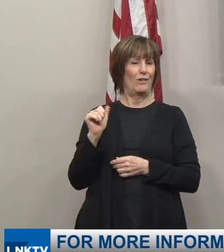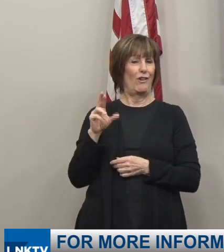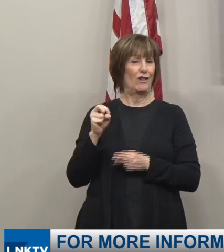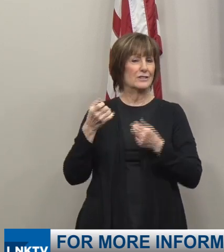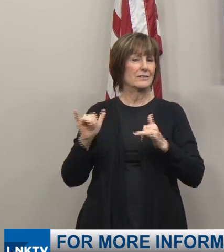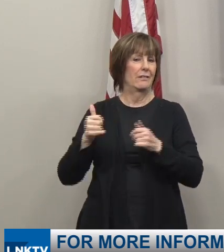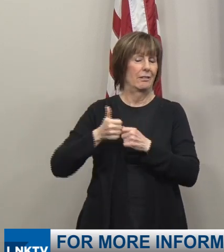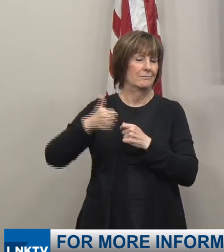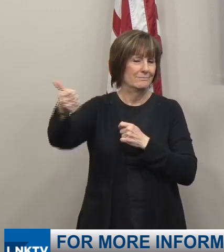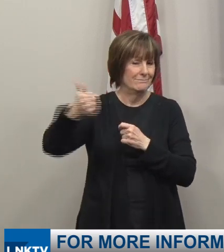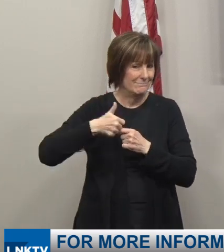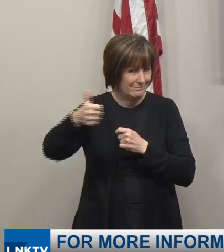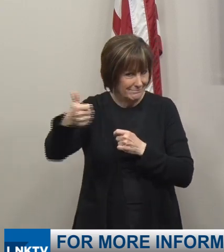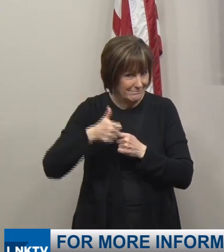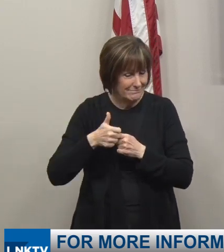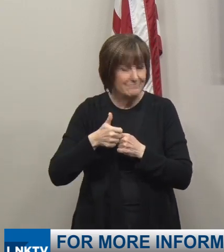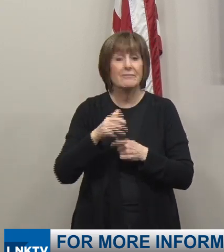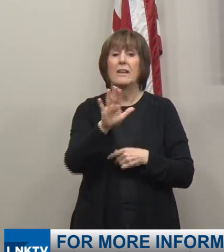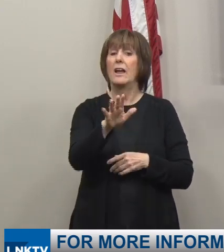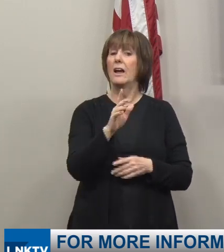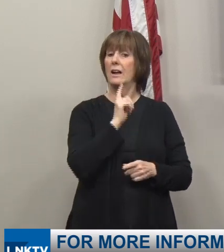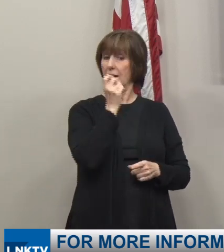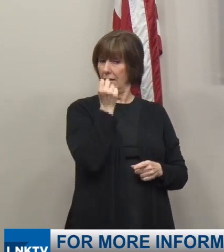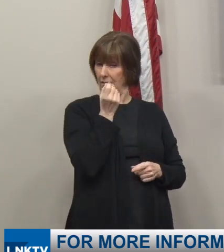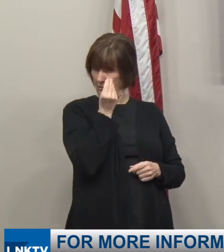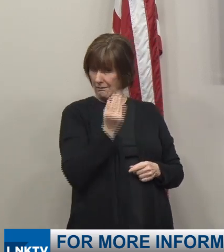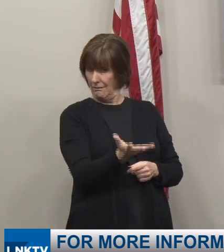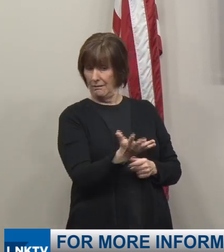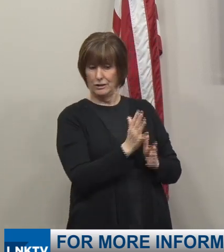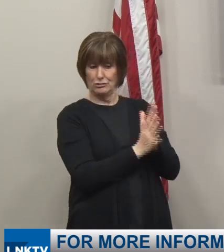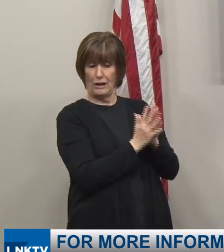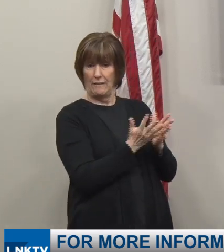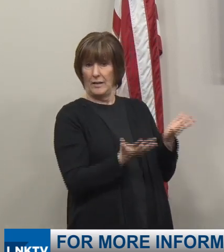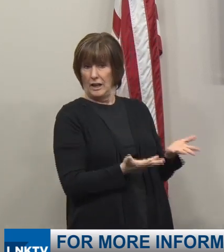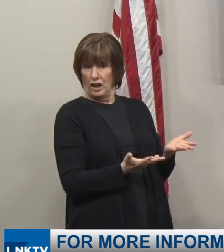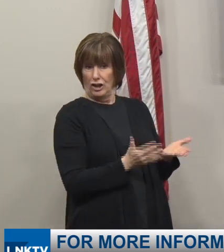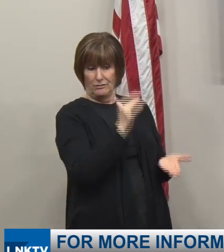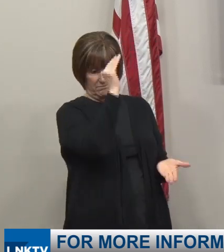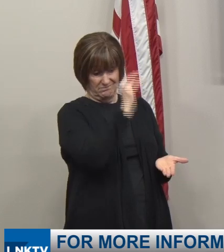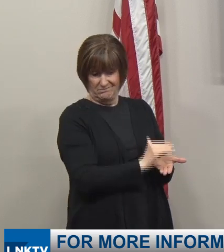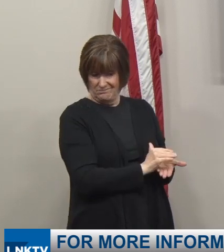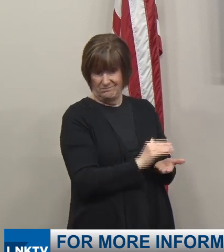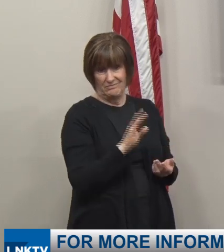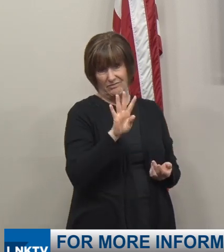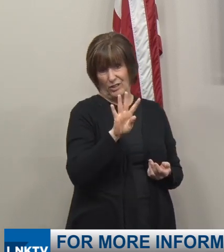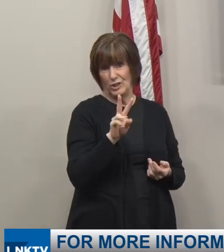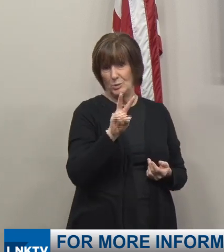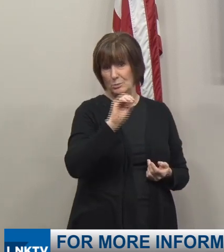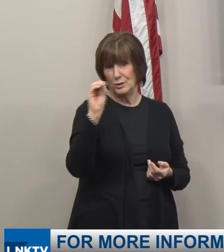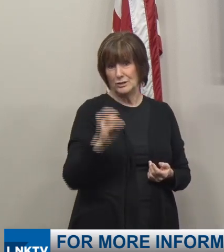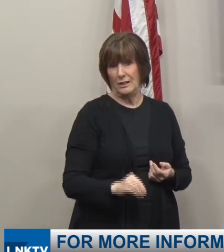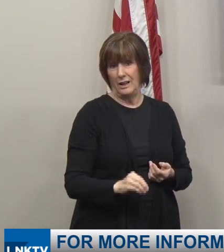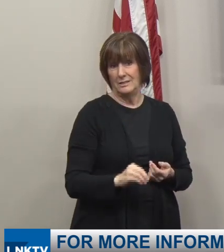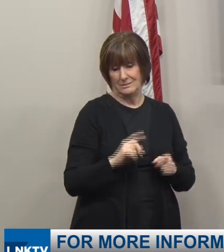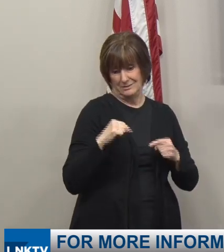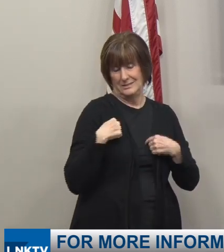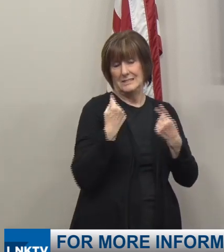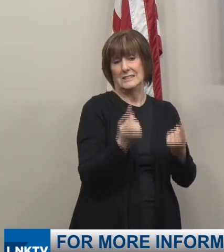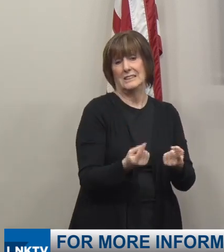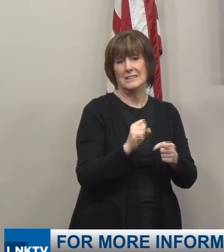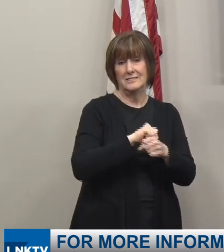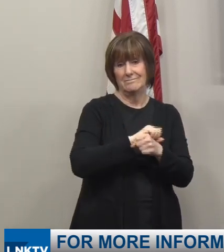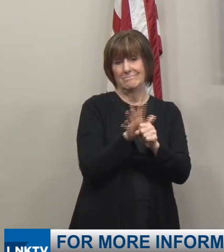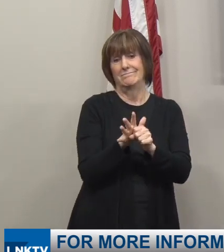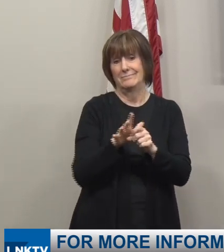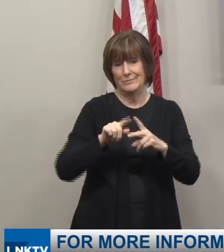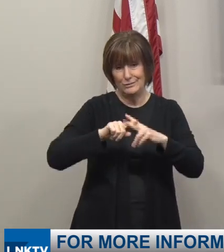making the morning commute. And by the way, vehicle traffic in Lincoln is down approximately 42% since the